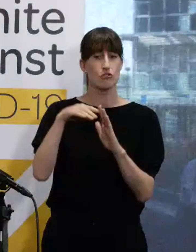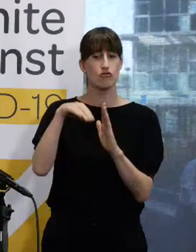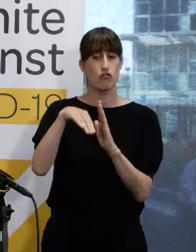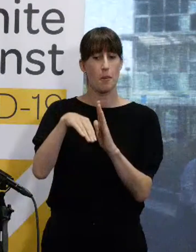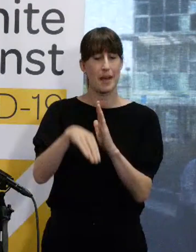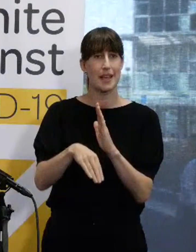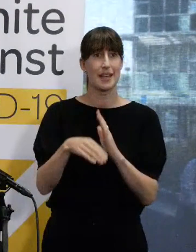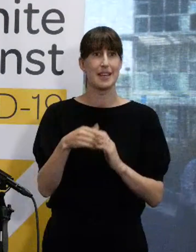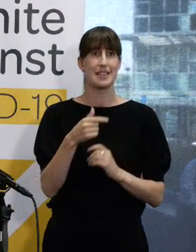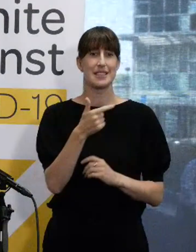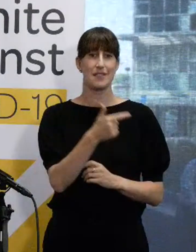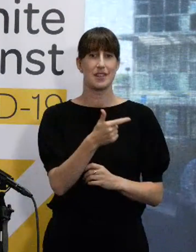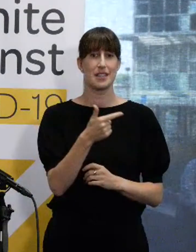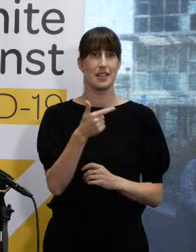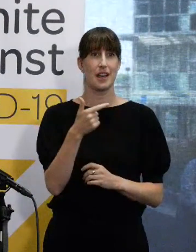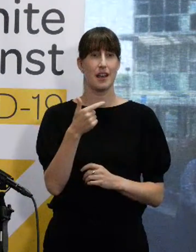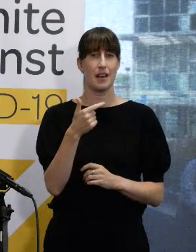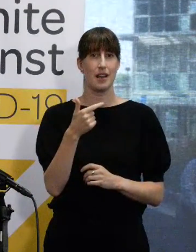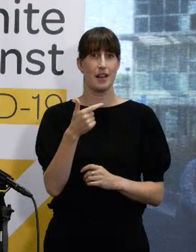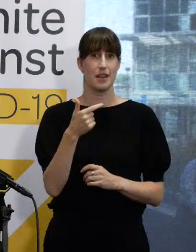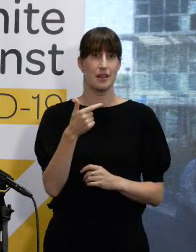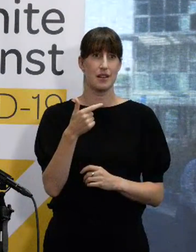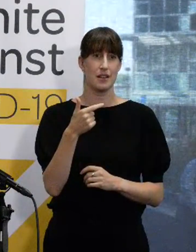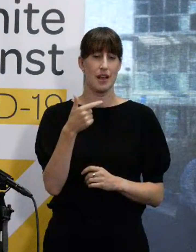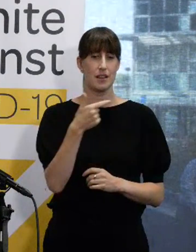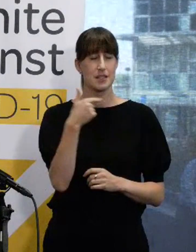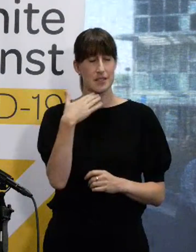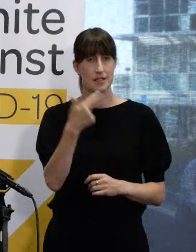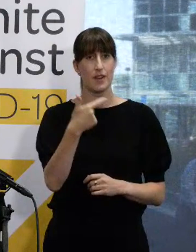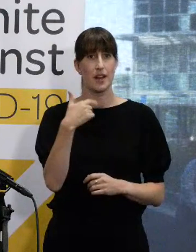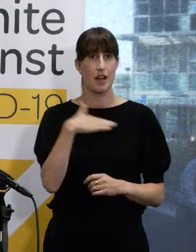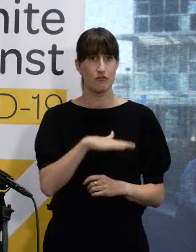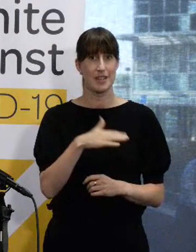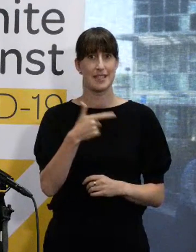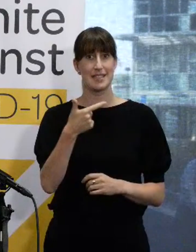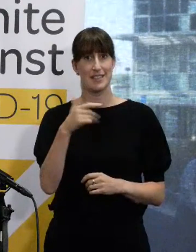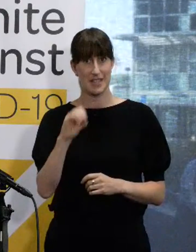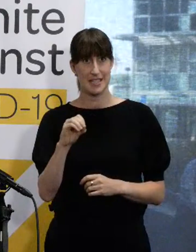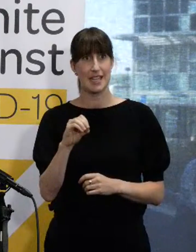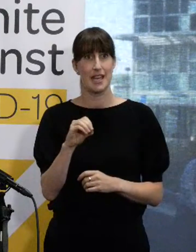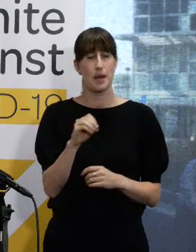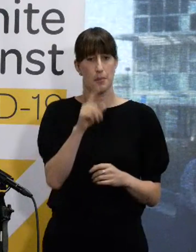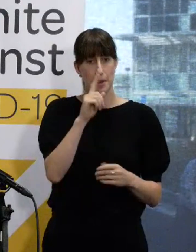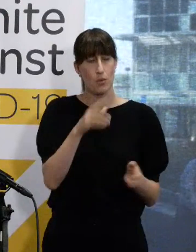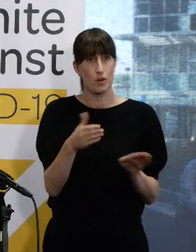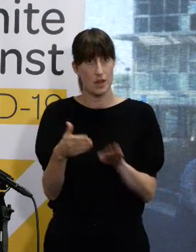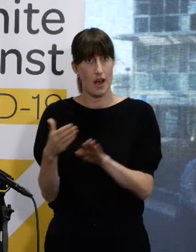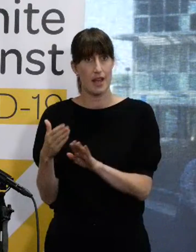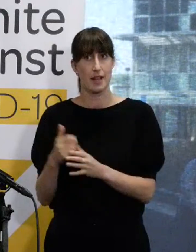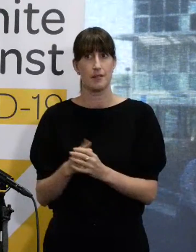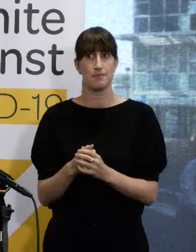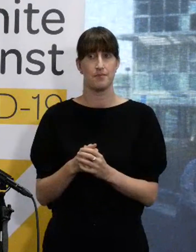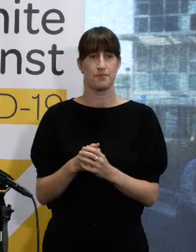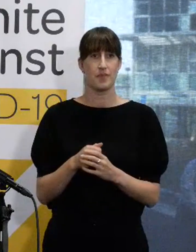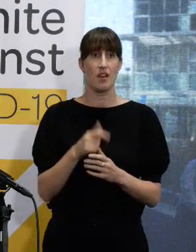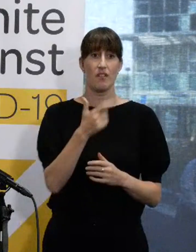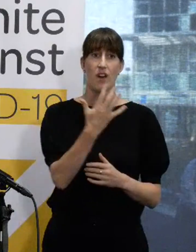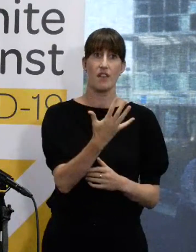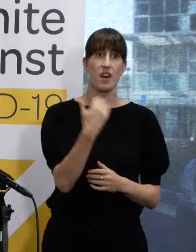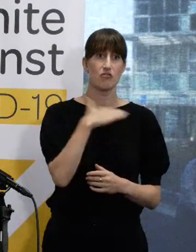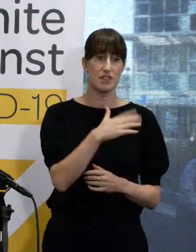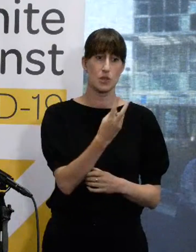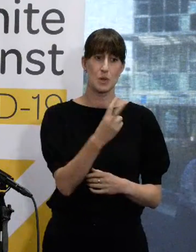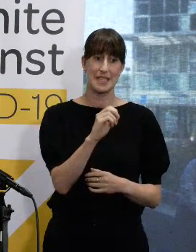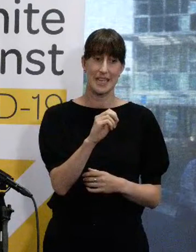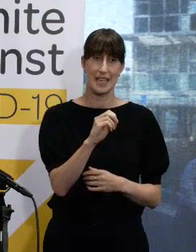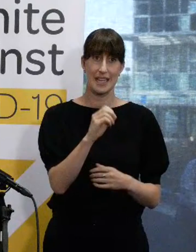770 cases on average each day being reported in the US over the last week, 520 in India, that is